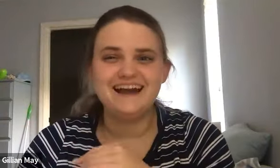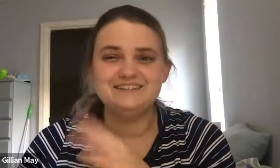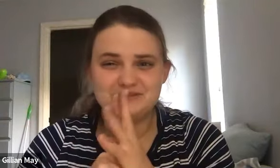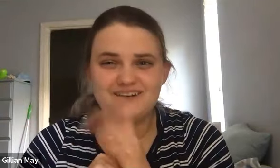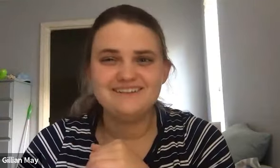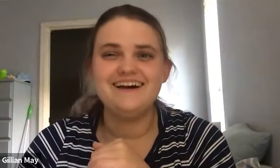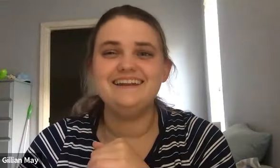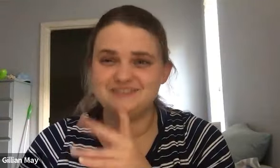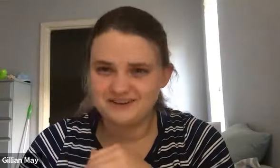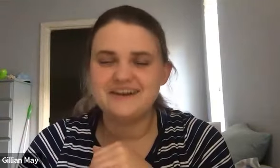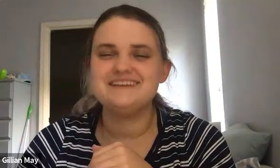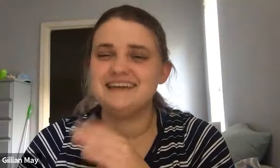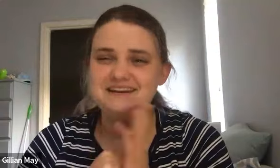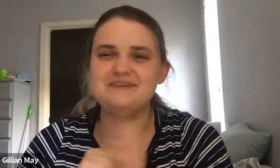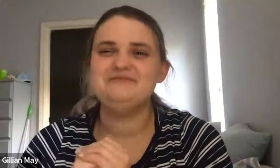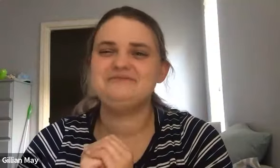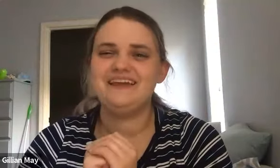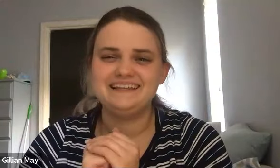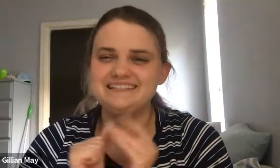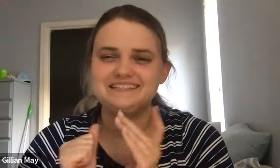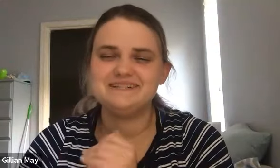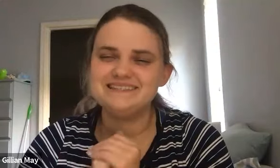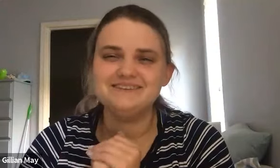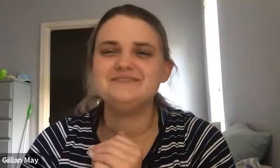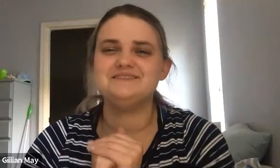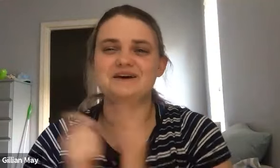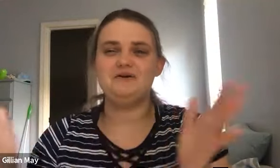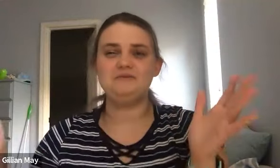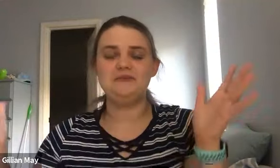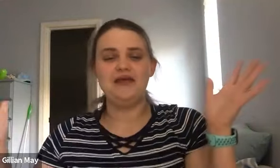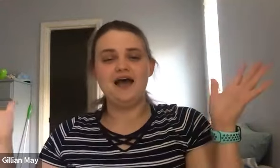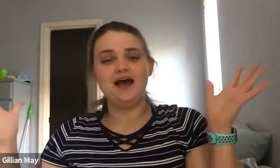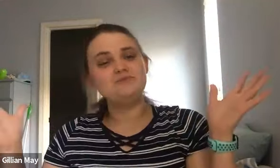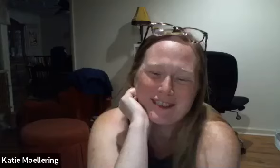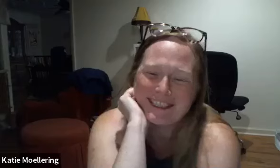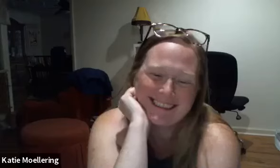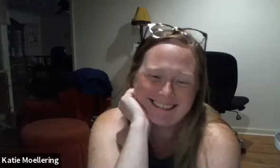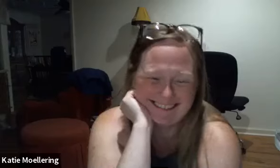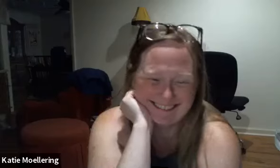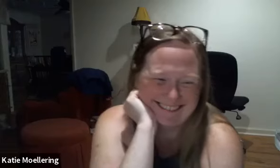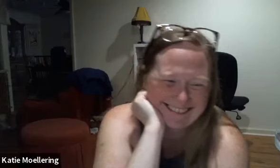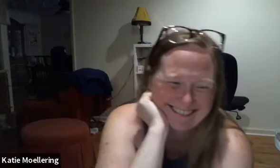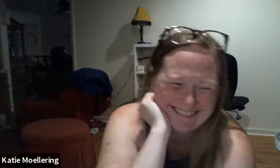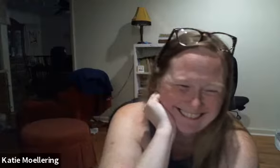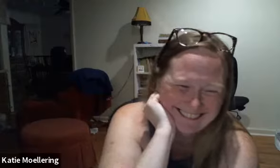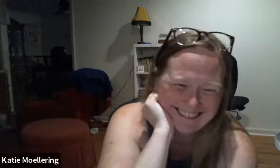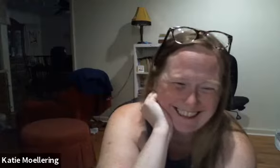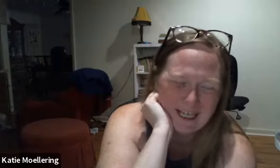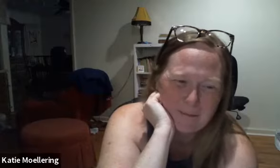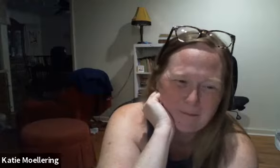I do talk a lot. I talk fast. I know. It's just myself. So thank you, Gillian. I hope you guys have the